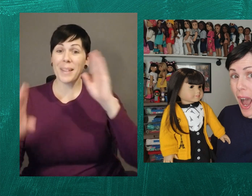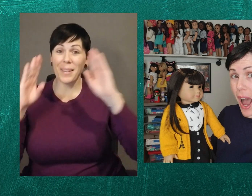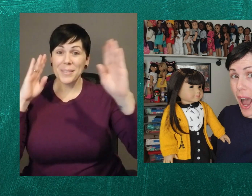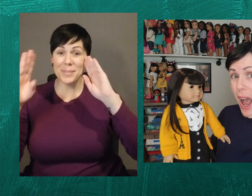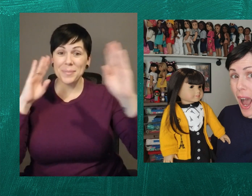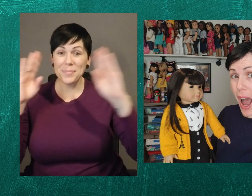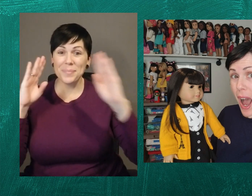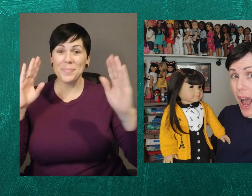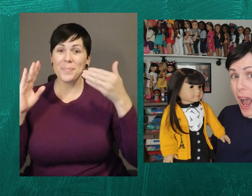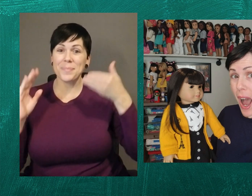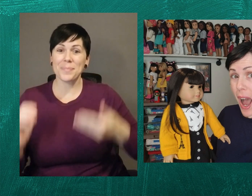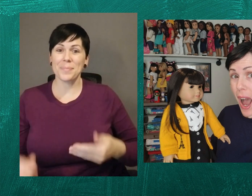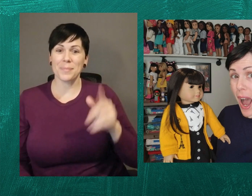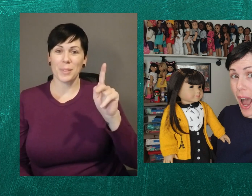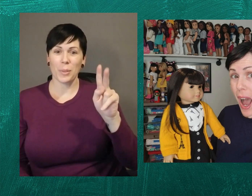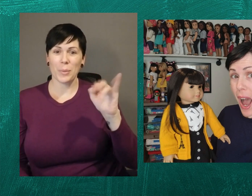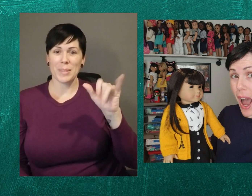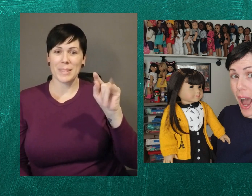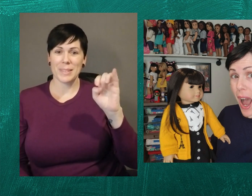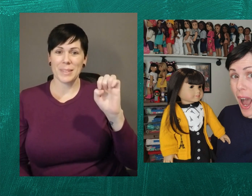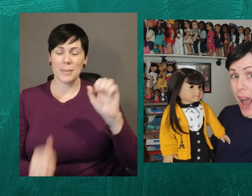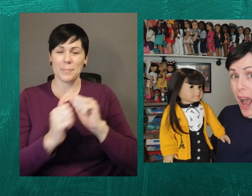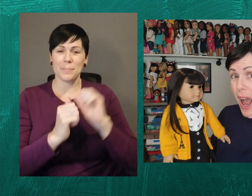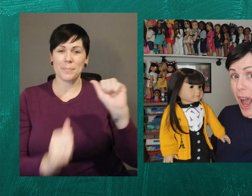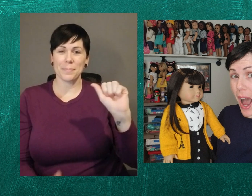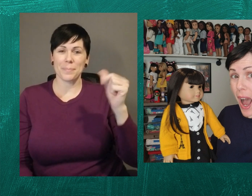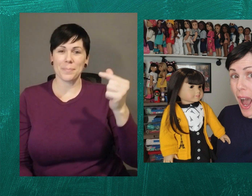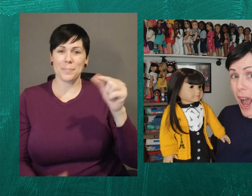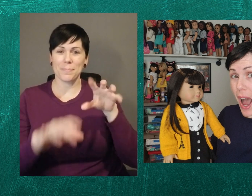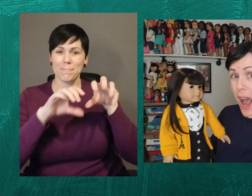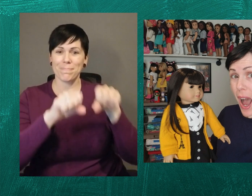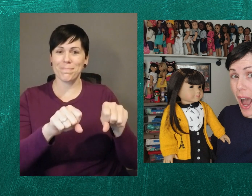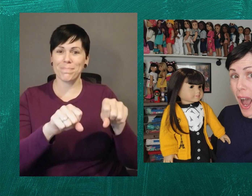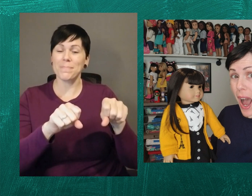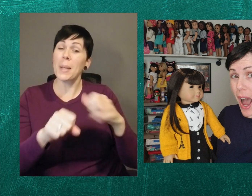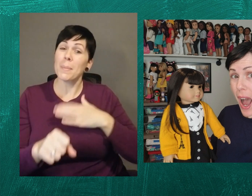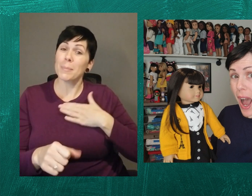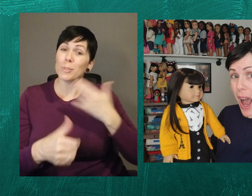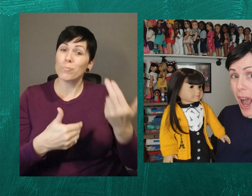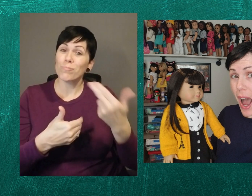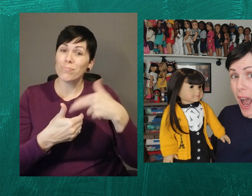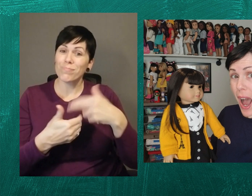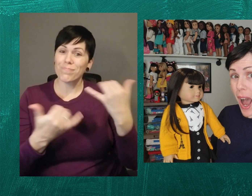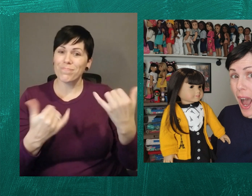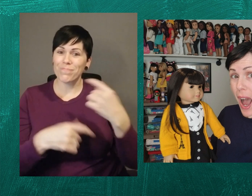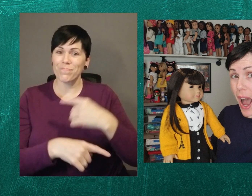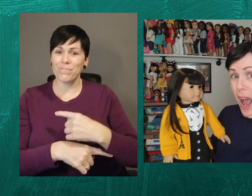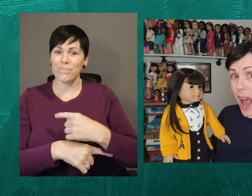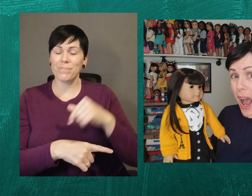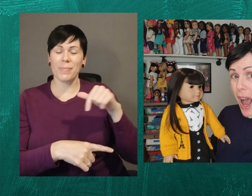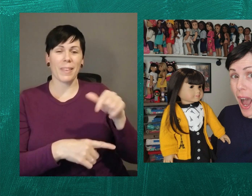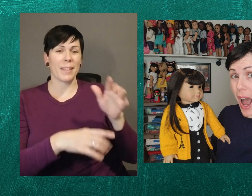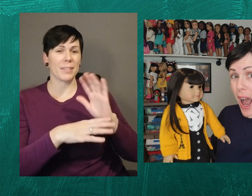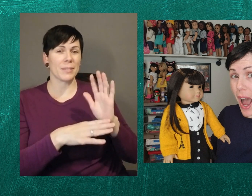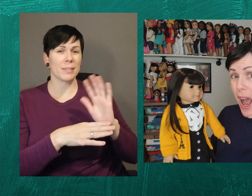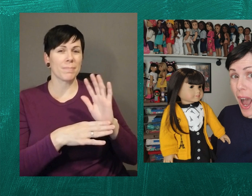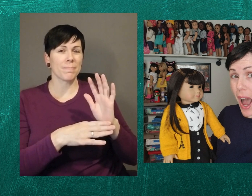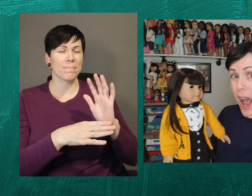Hello, everyone. This is Kristie with AG Takes Over. I'm glad that you could join me today. This video